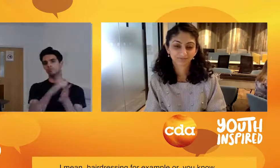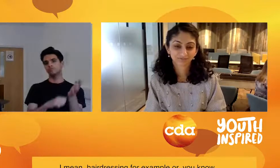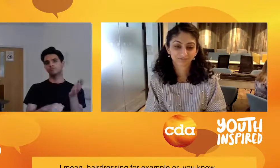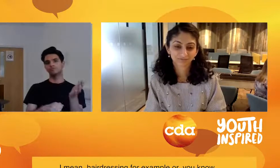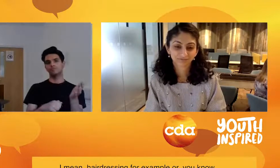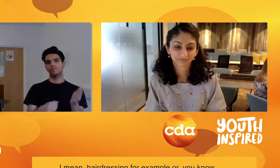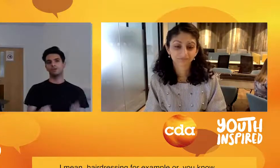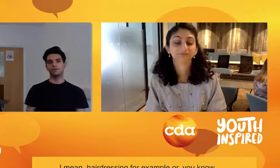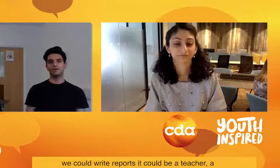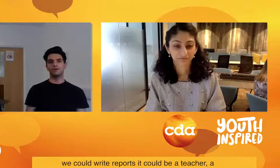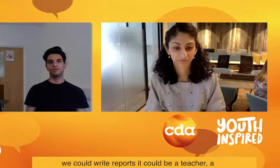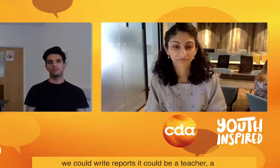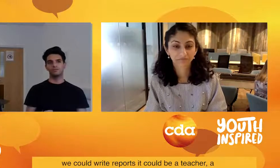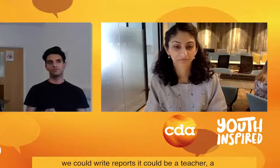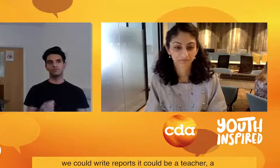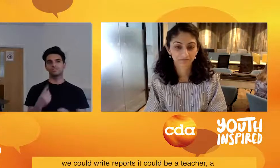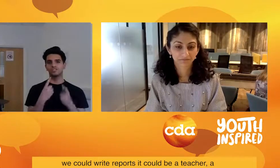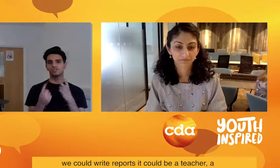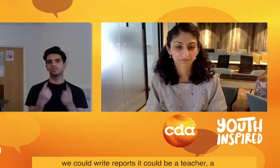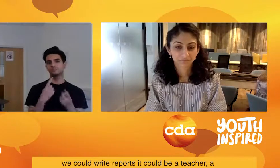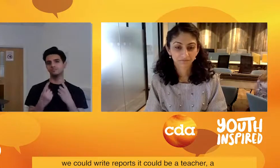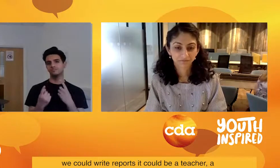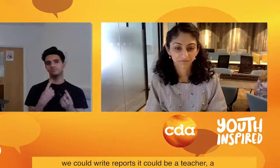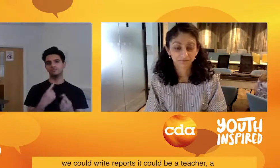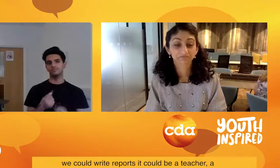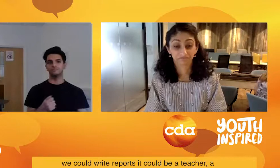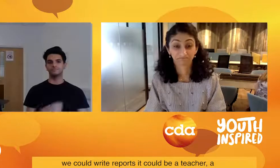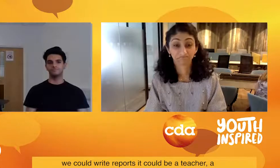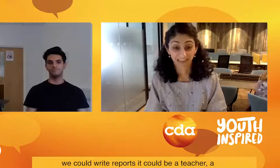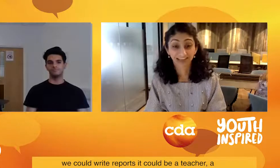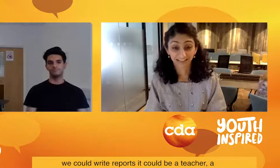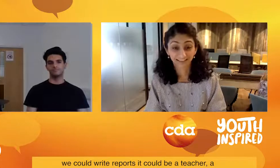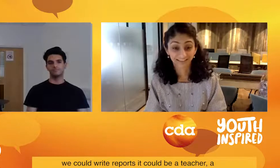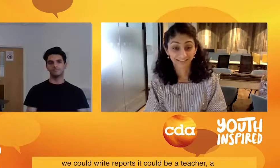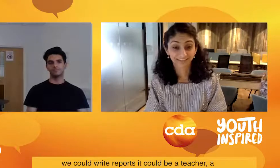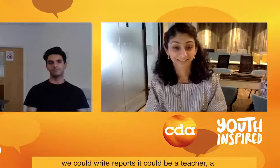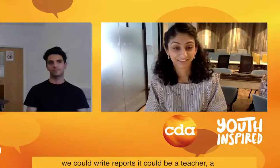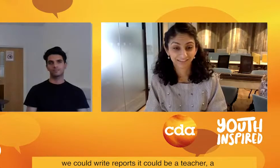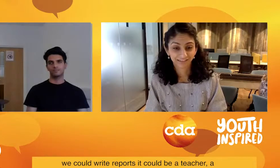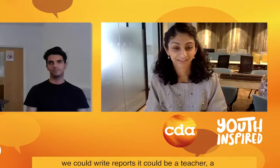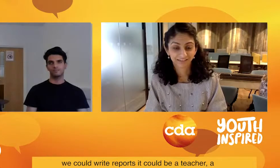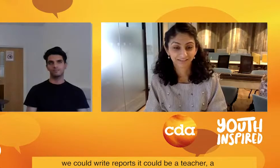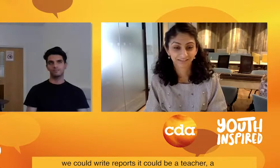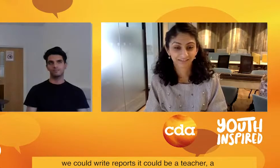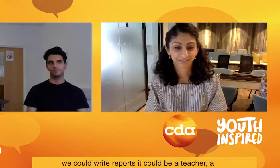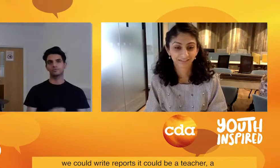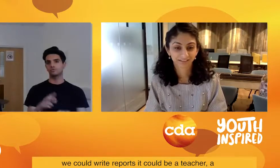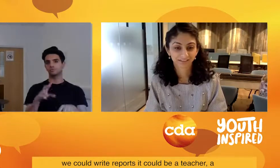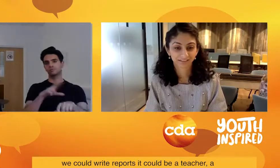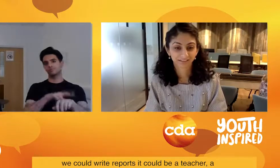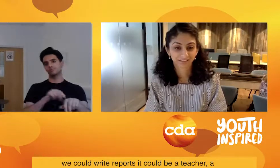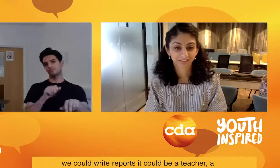Or, we could write reports, we could be a teacher, a doctor,